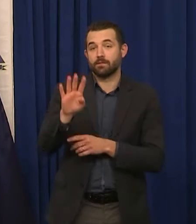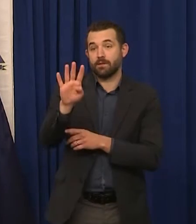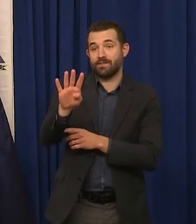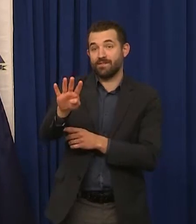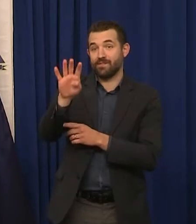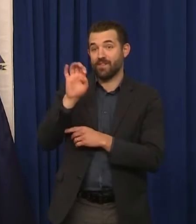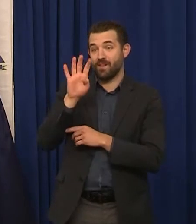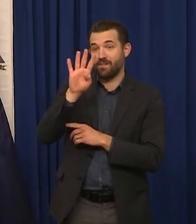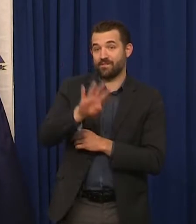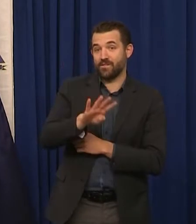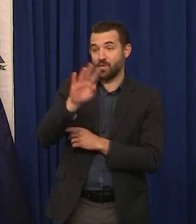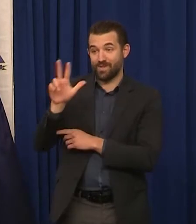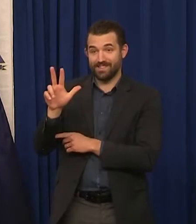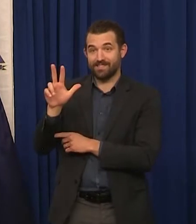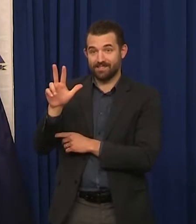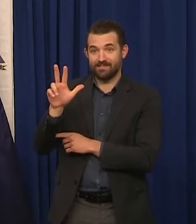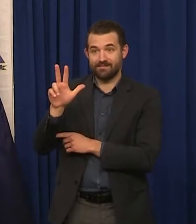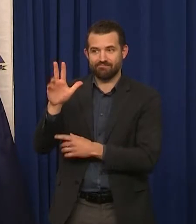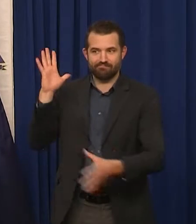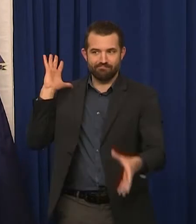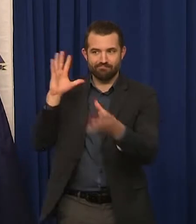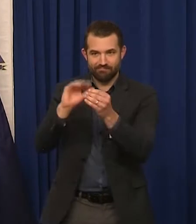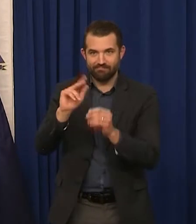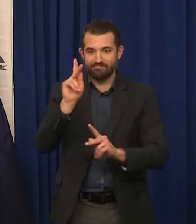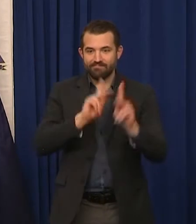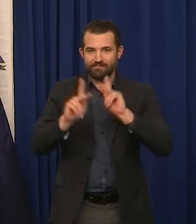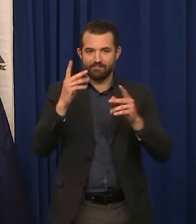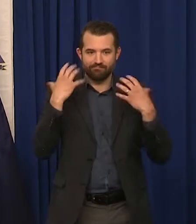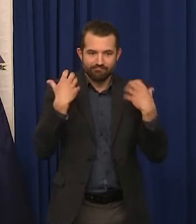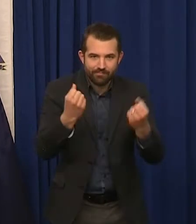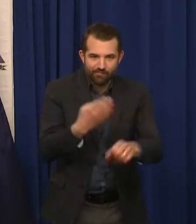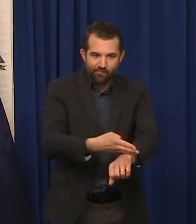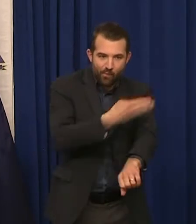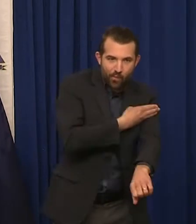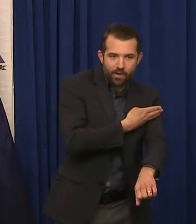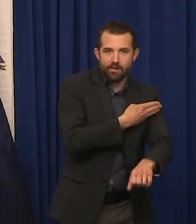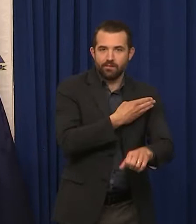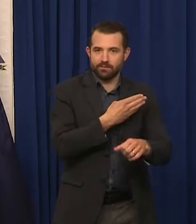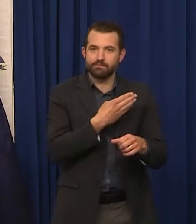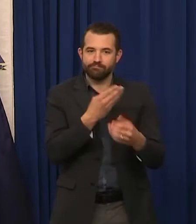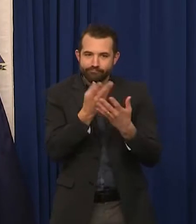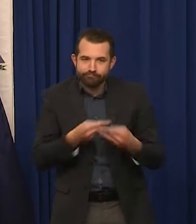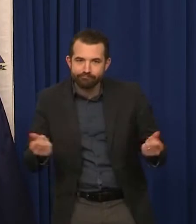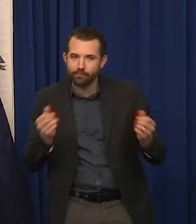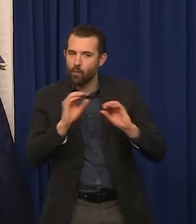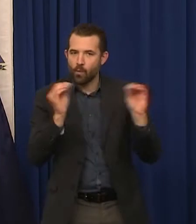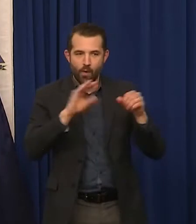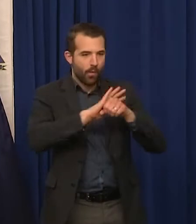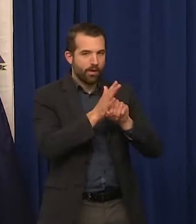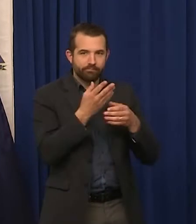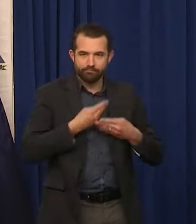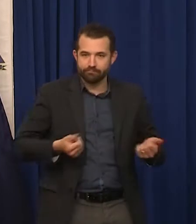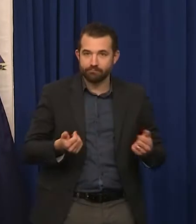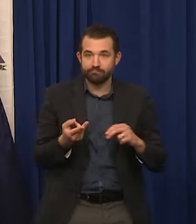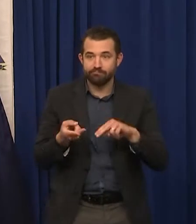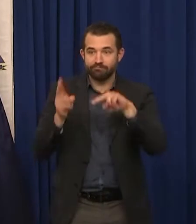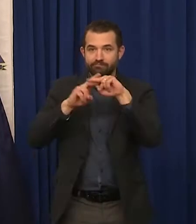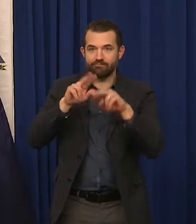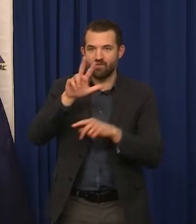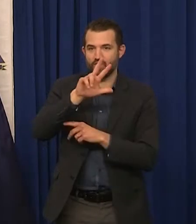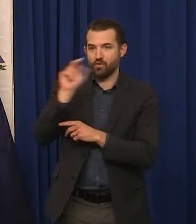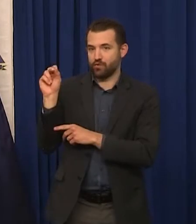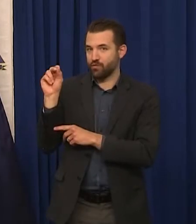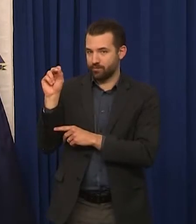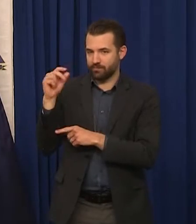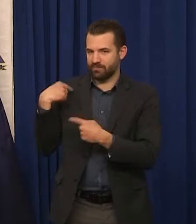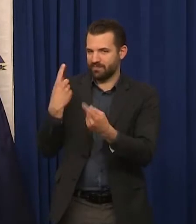443 have recovered since Maine CDC began its activation, which represents an increase of 30 recoveries